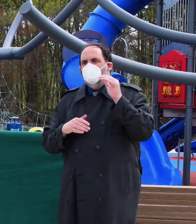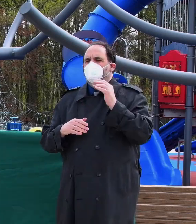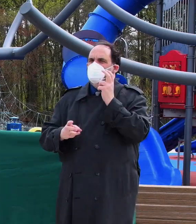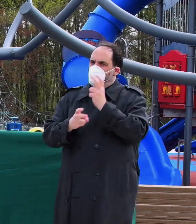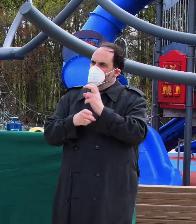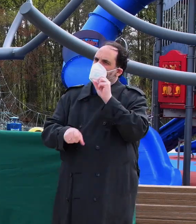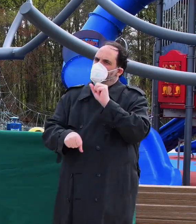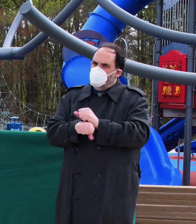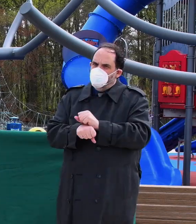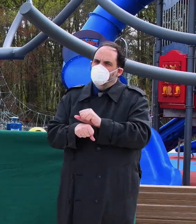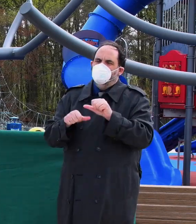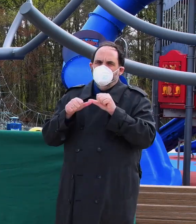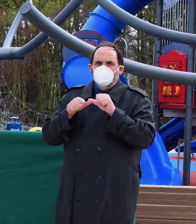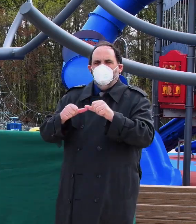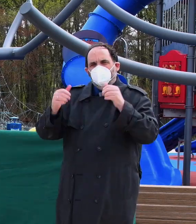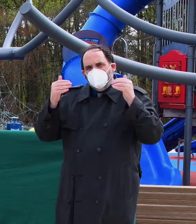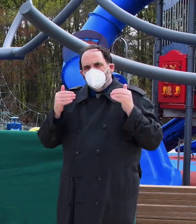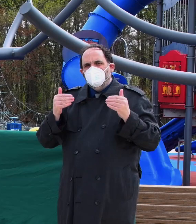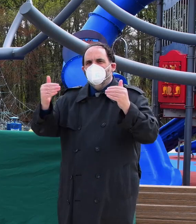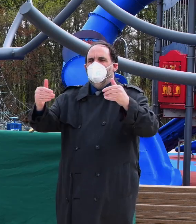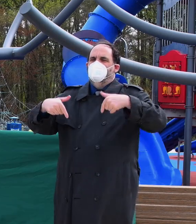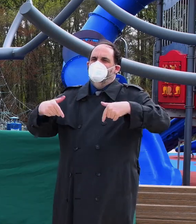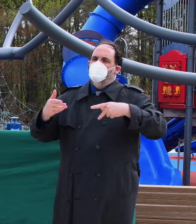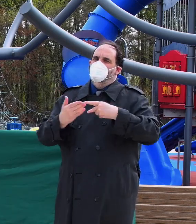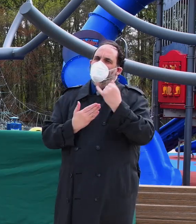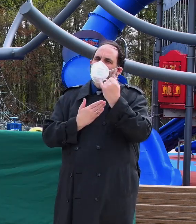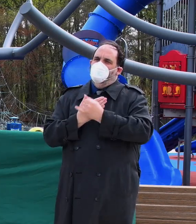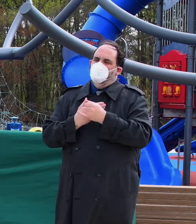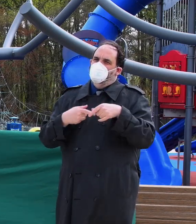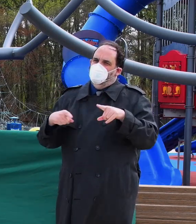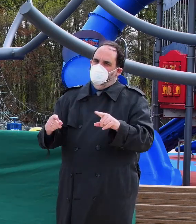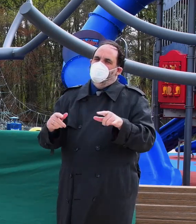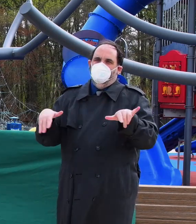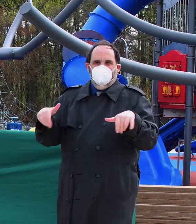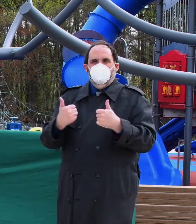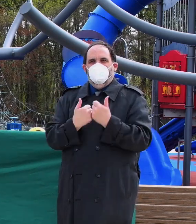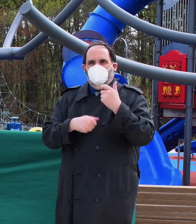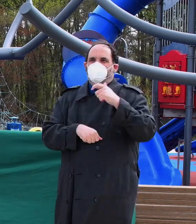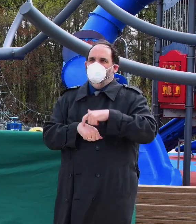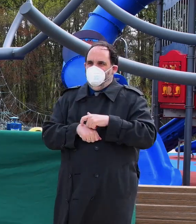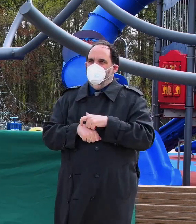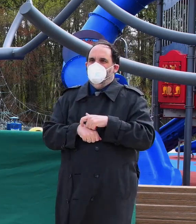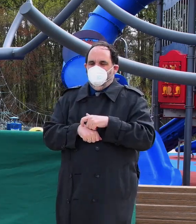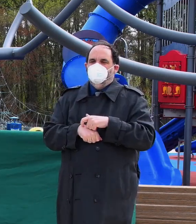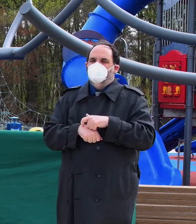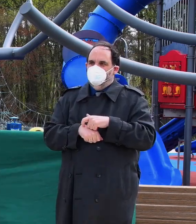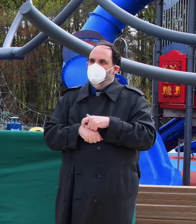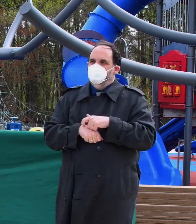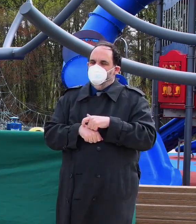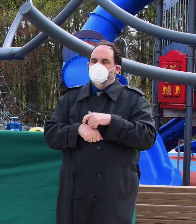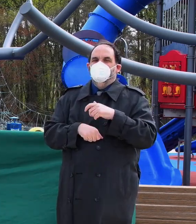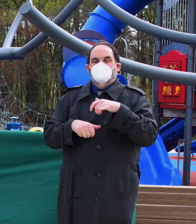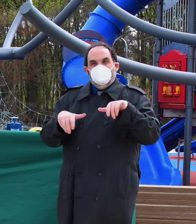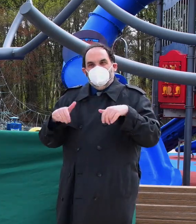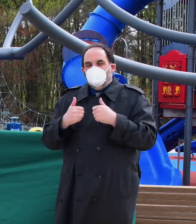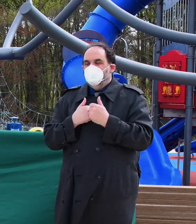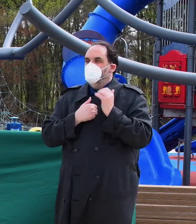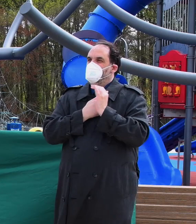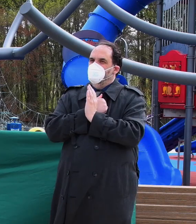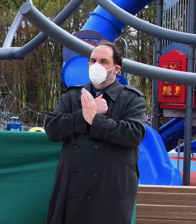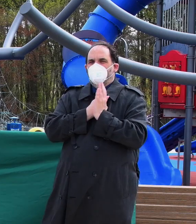hard work and continuing to move things forward during these challenging times for our county, our state, and our